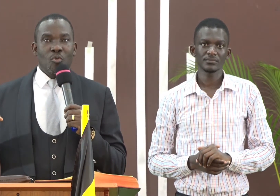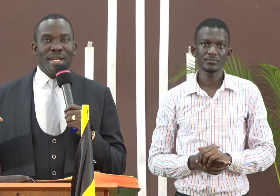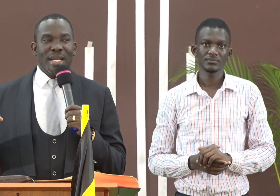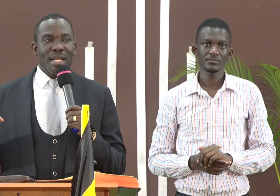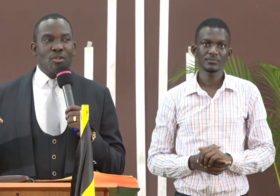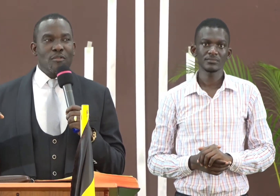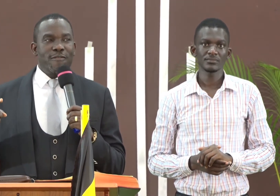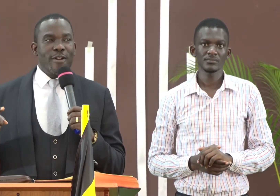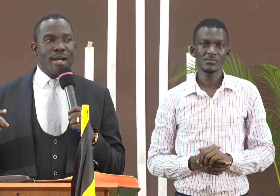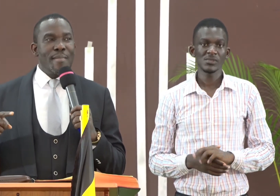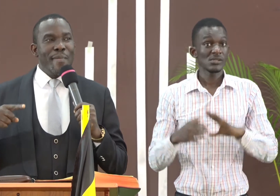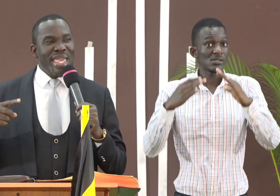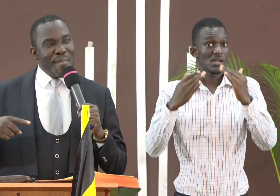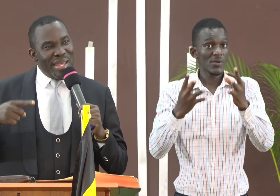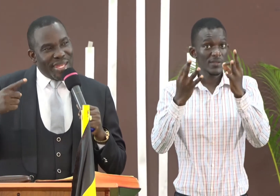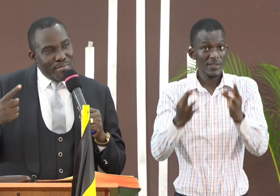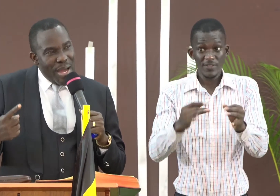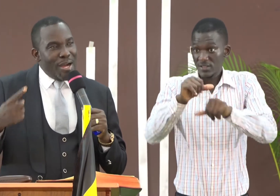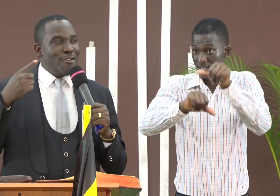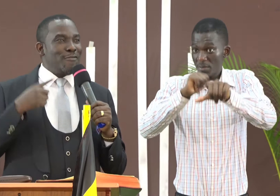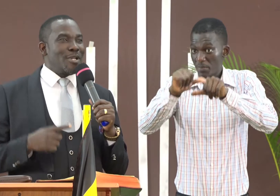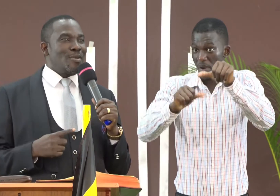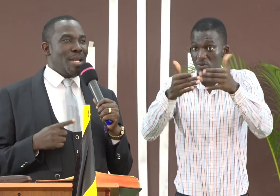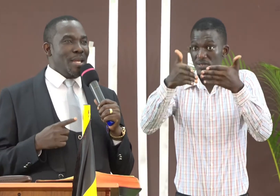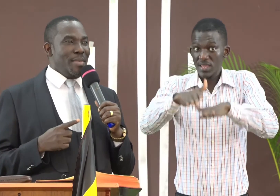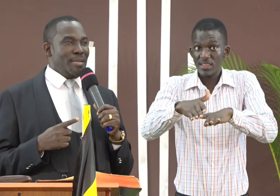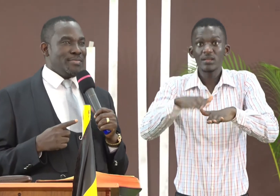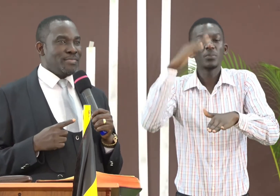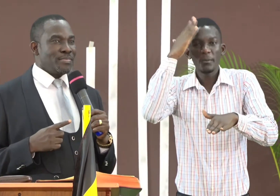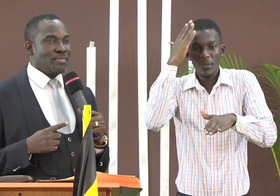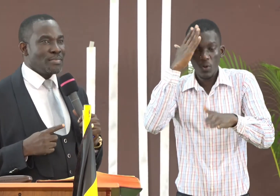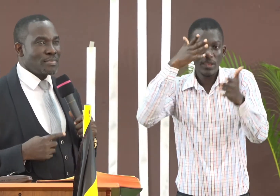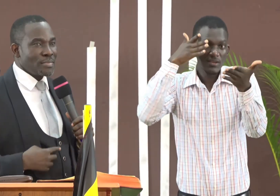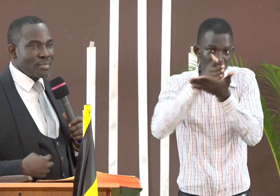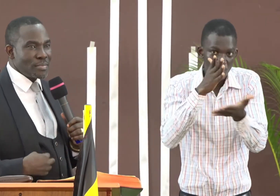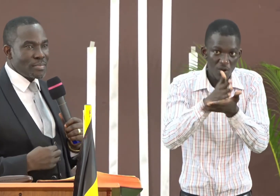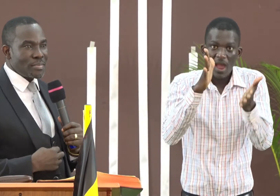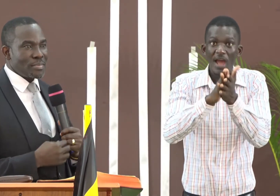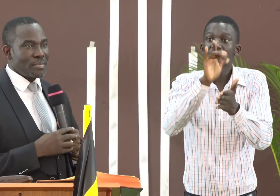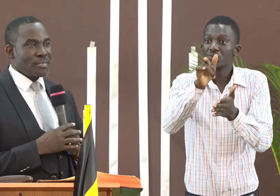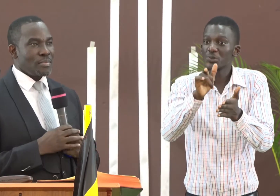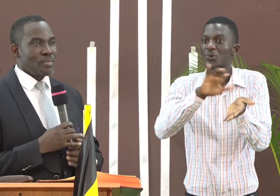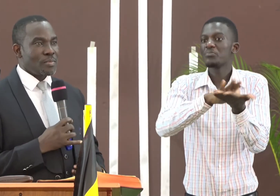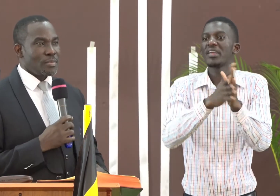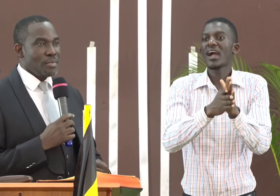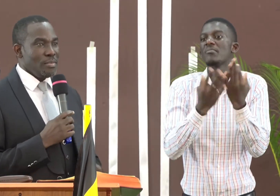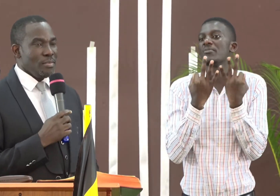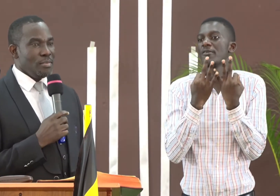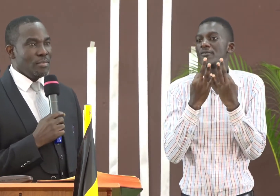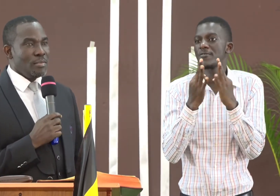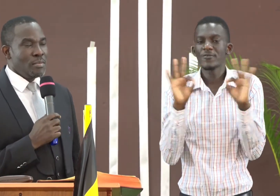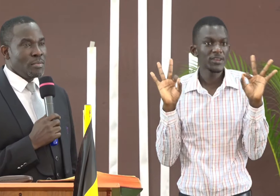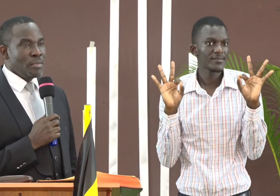free." Ebikwatagana n'okufa manya mazima ofuke waddembe. Concerning death, you need to know the